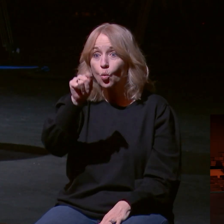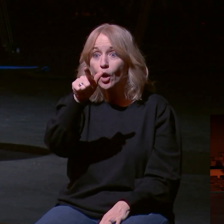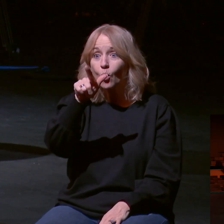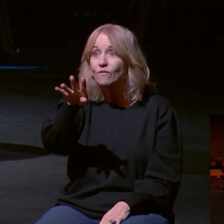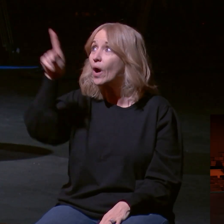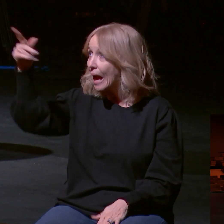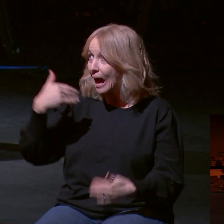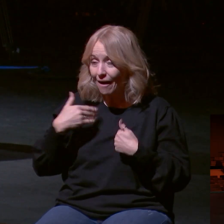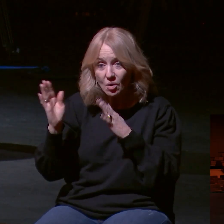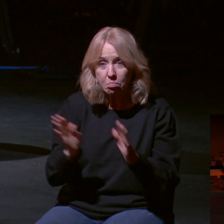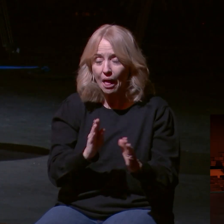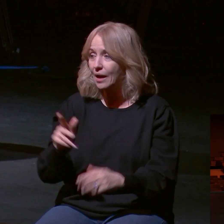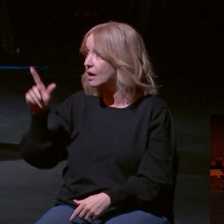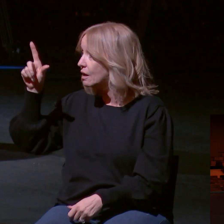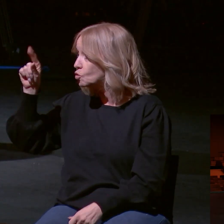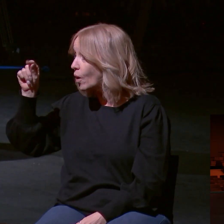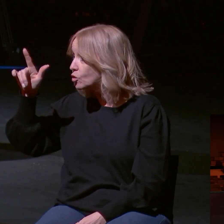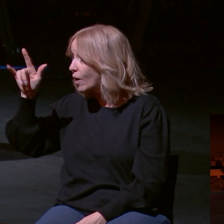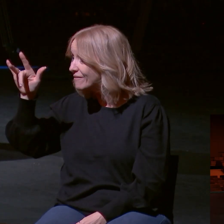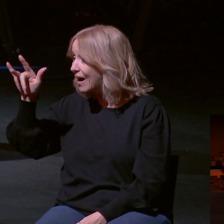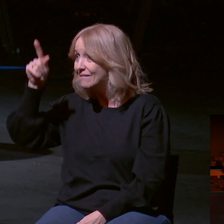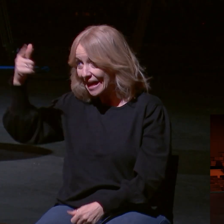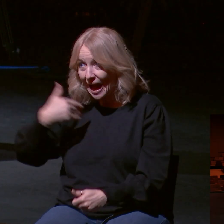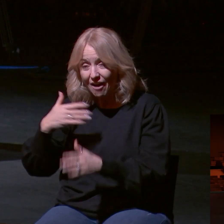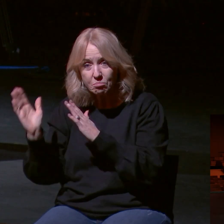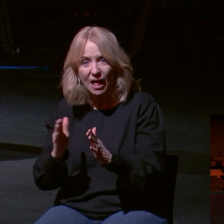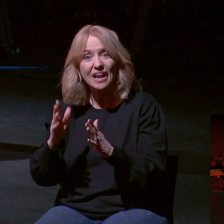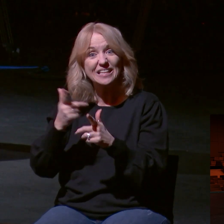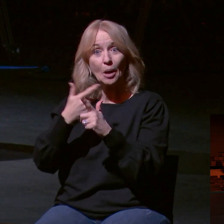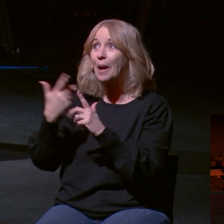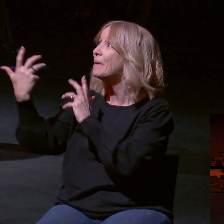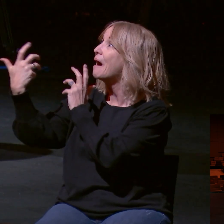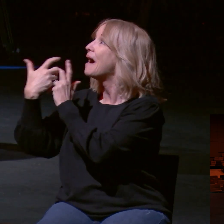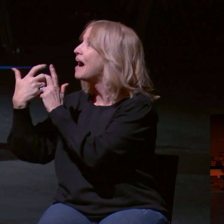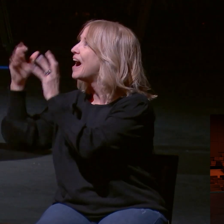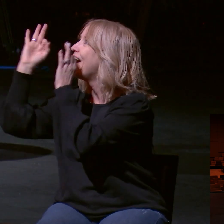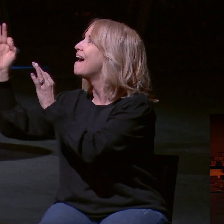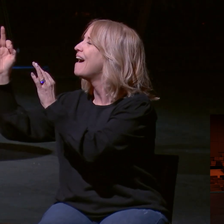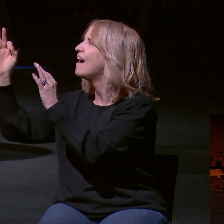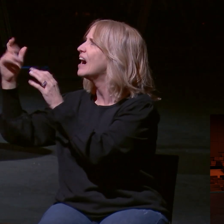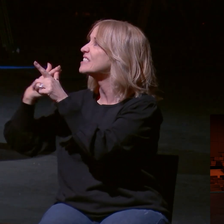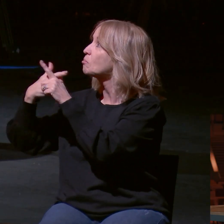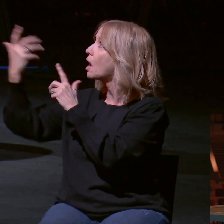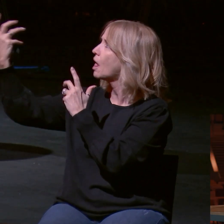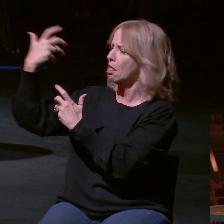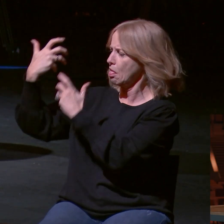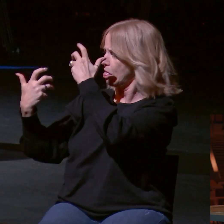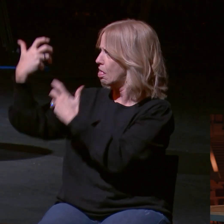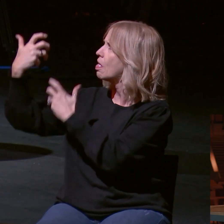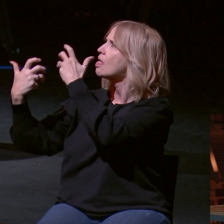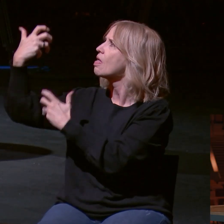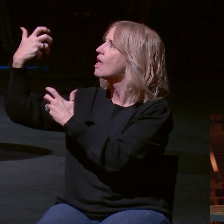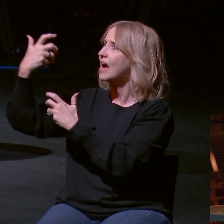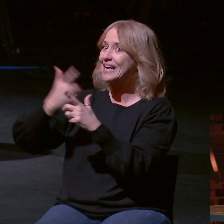our plans line up with his plans, and sometimes they don't. Sometimes we ditch our plans to jump on his plans, and